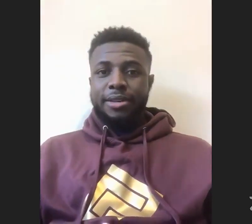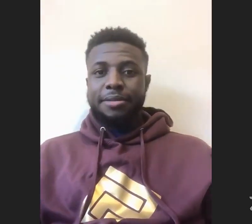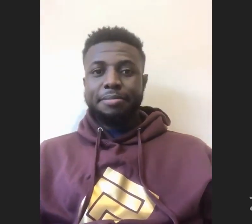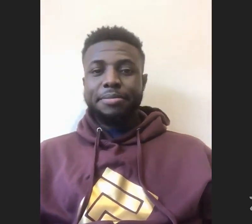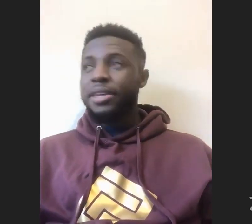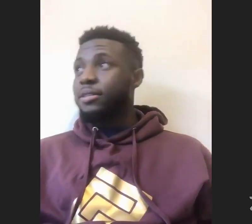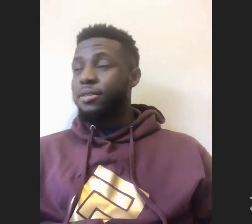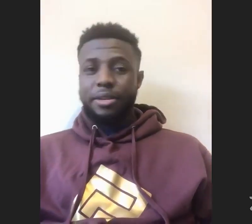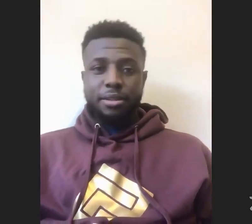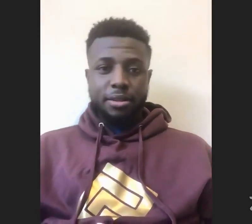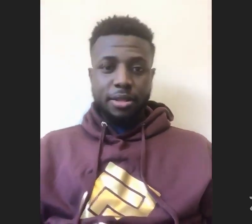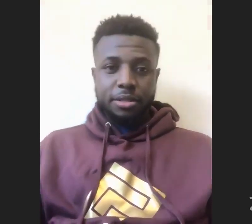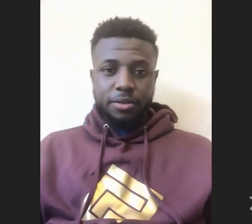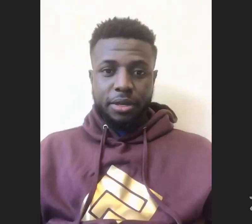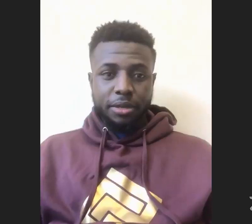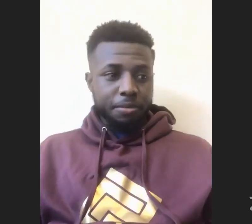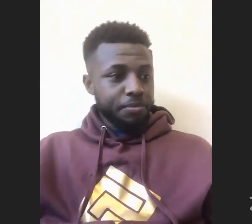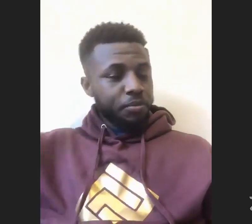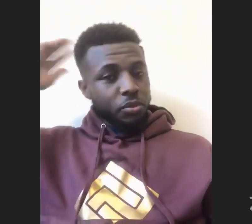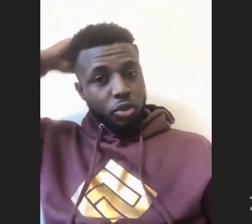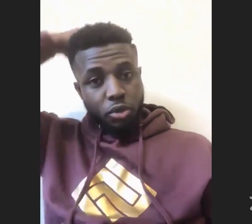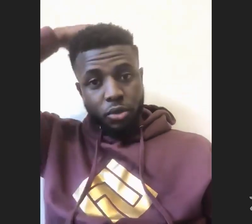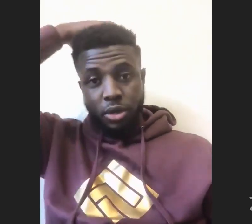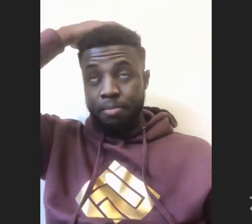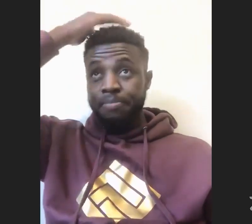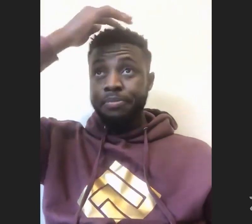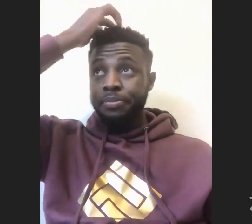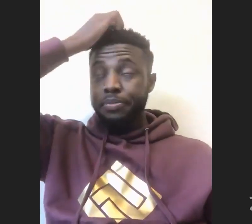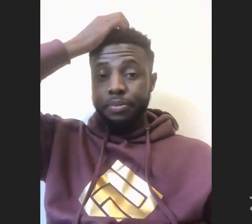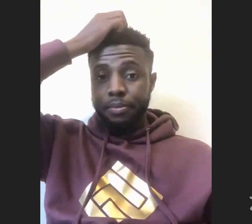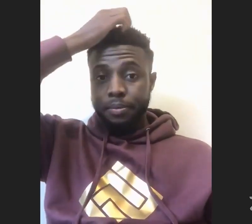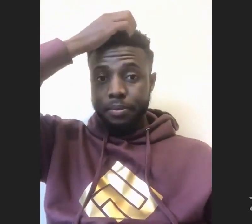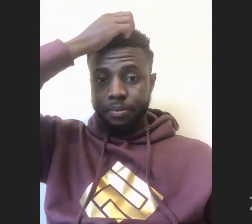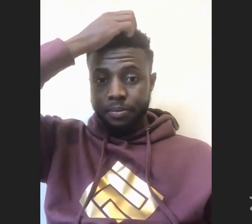All right, that's great. That's fine. So